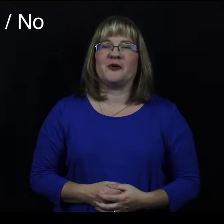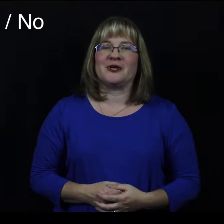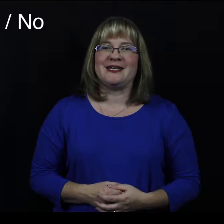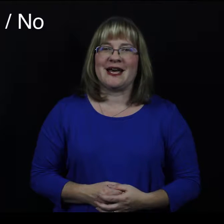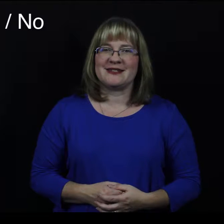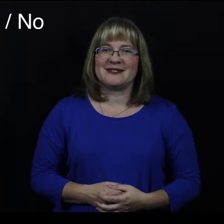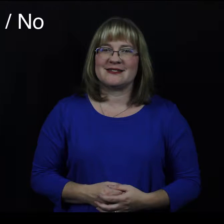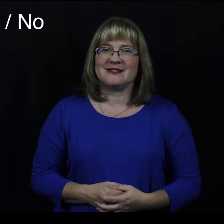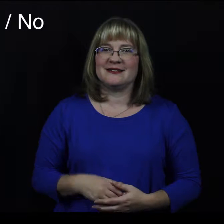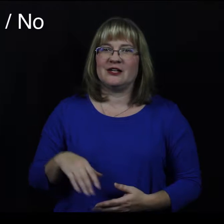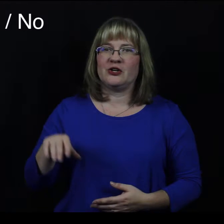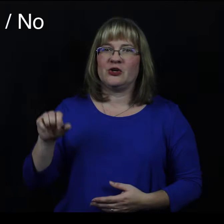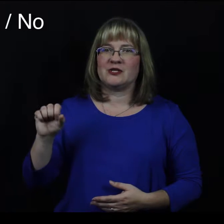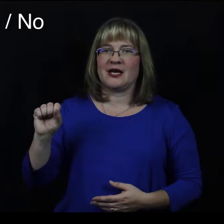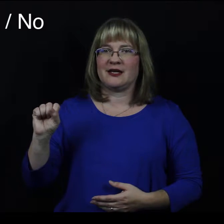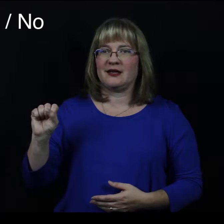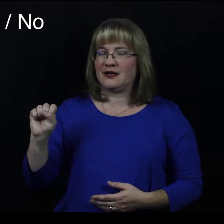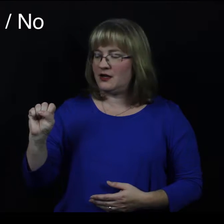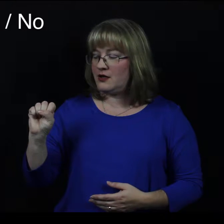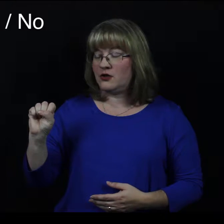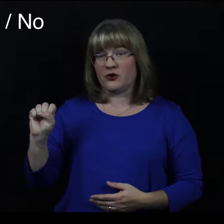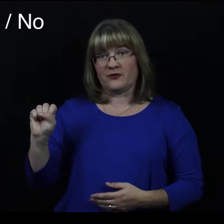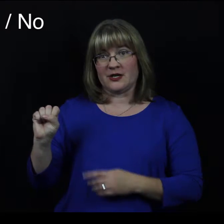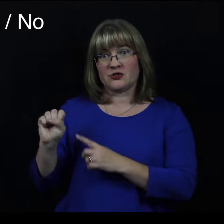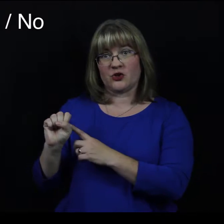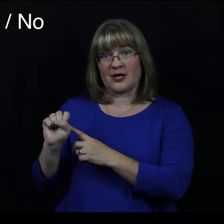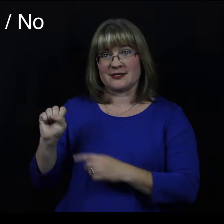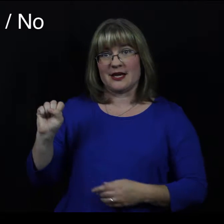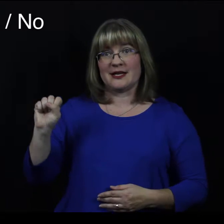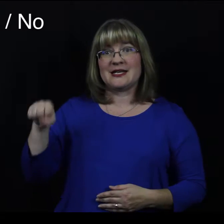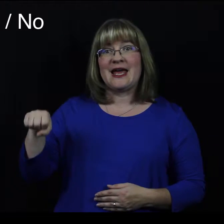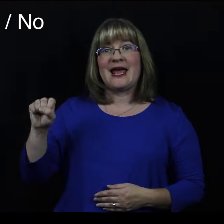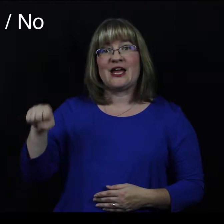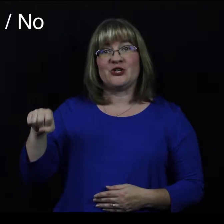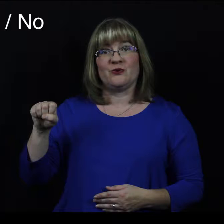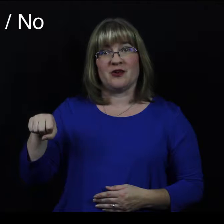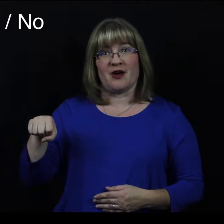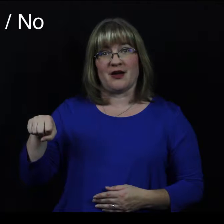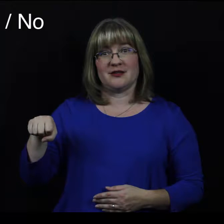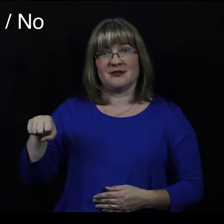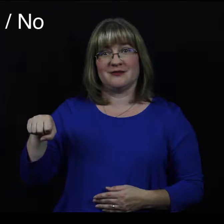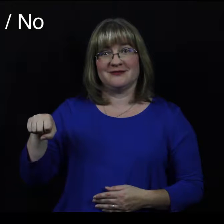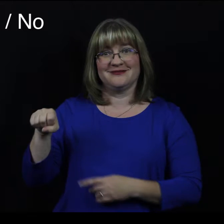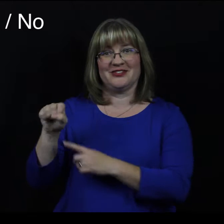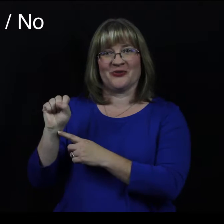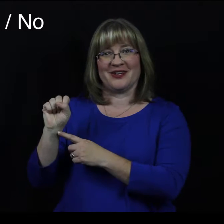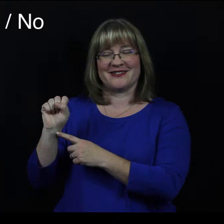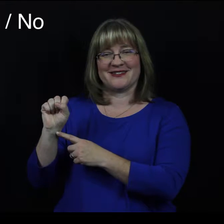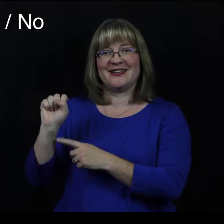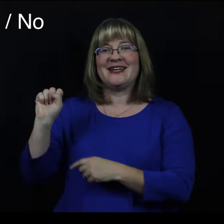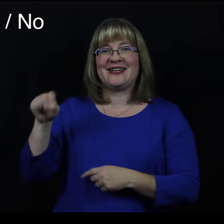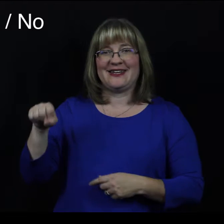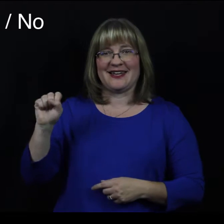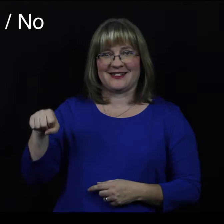For yes, you take your fist or your S hand and you nod your wrist.